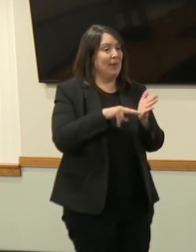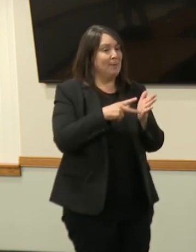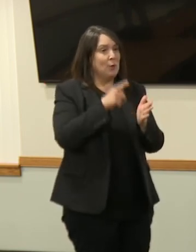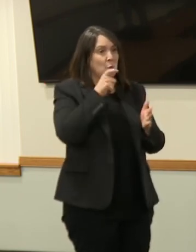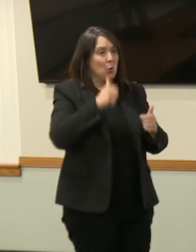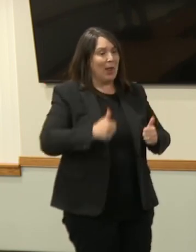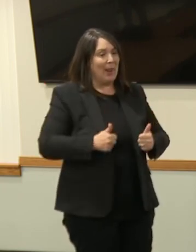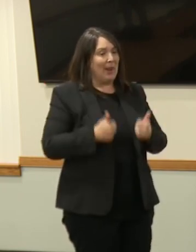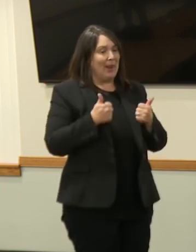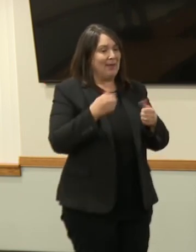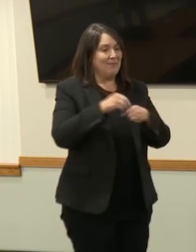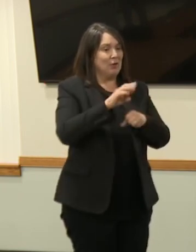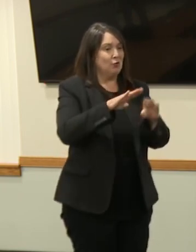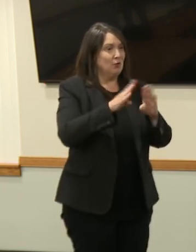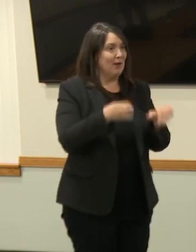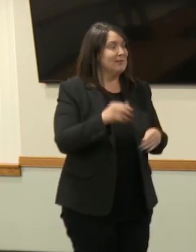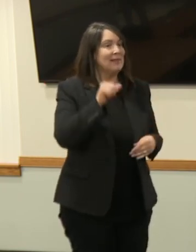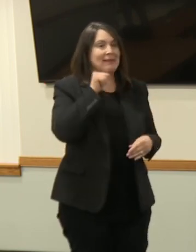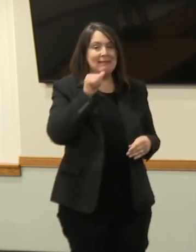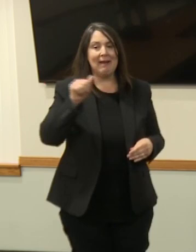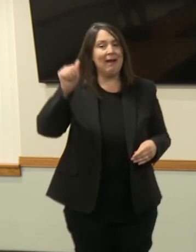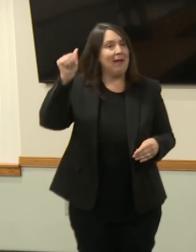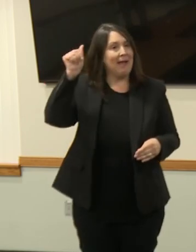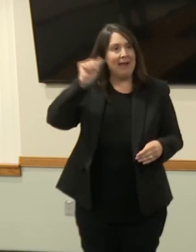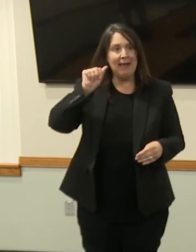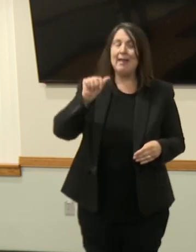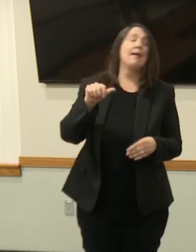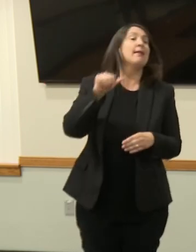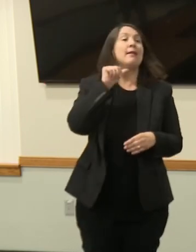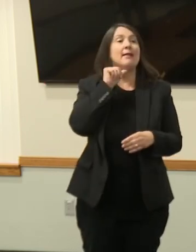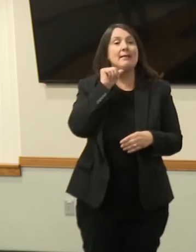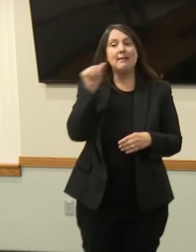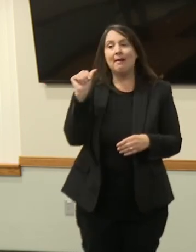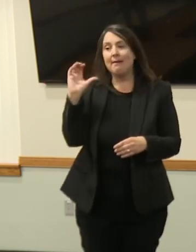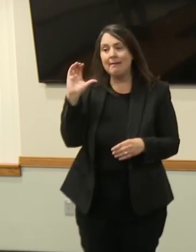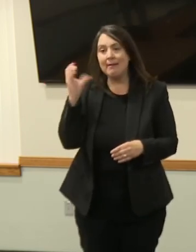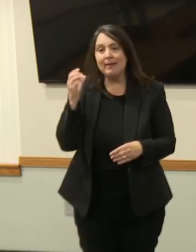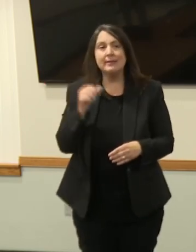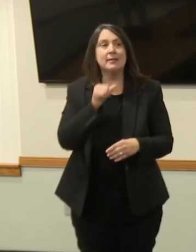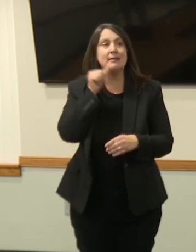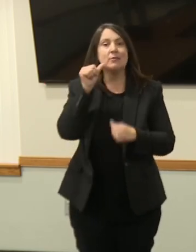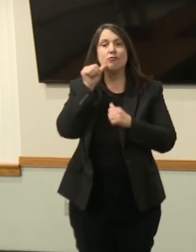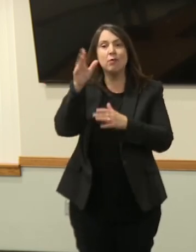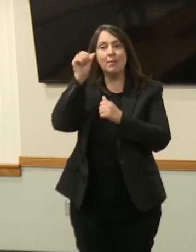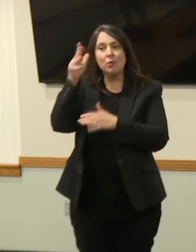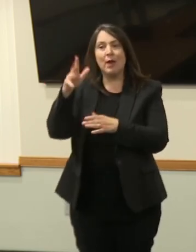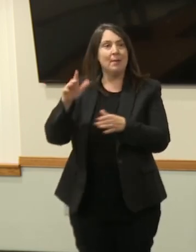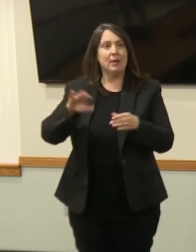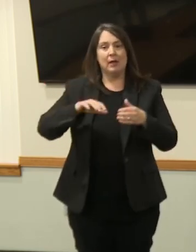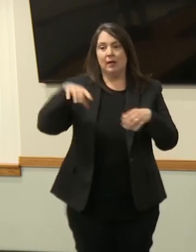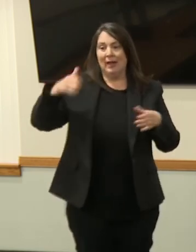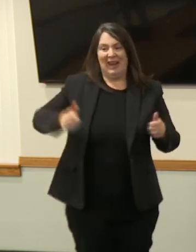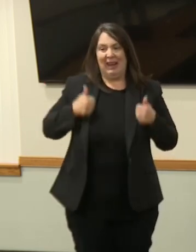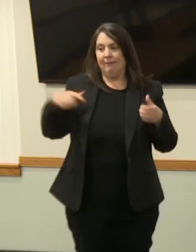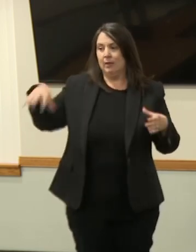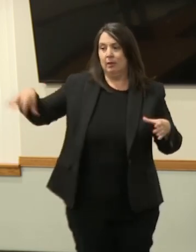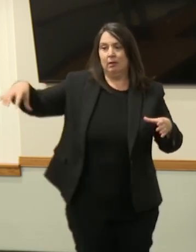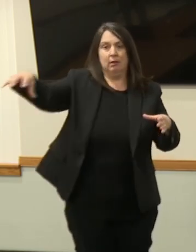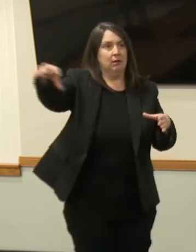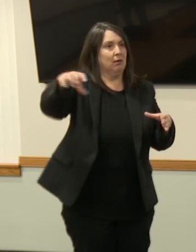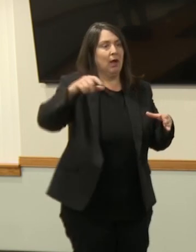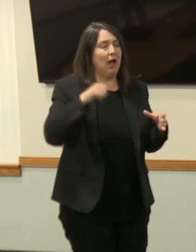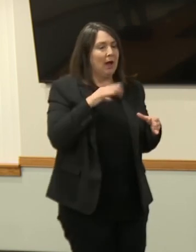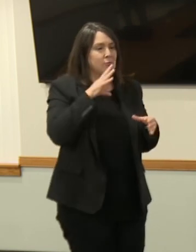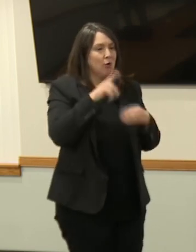Morton. It's not your grandmother that's in Adams County. It is everyone within the 4 walls of your